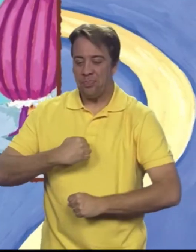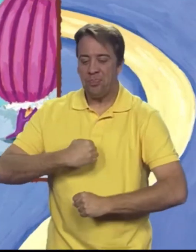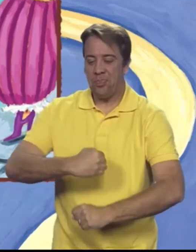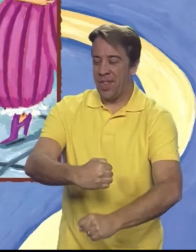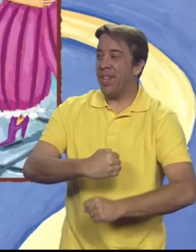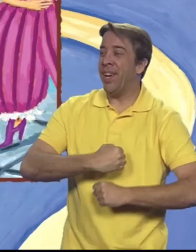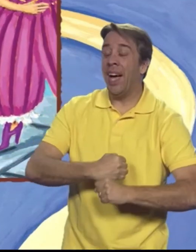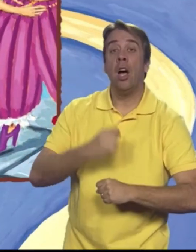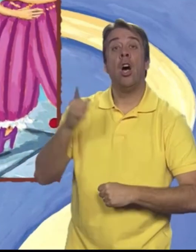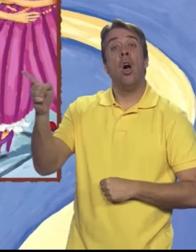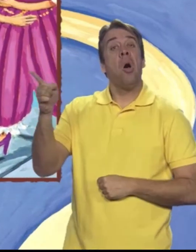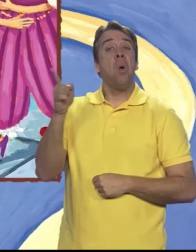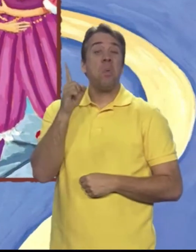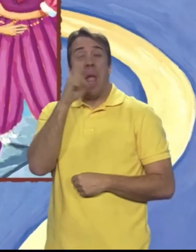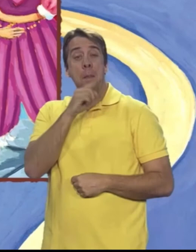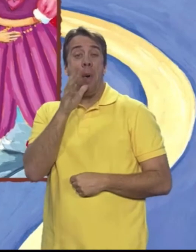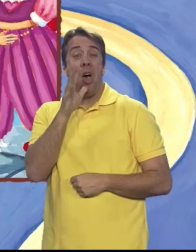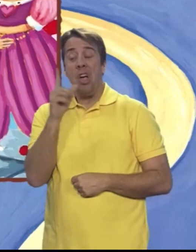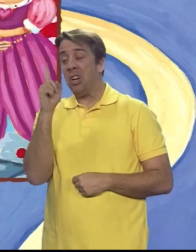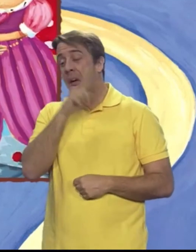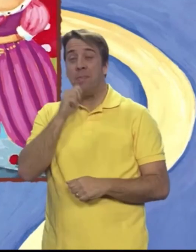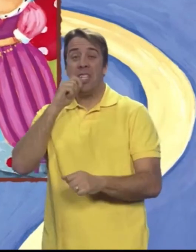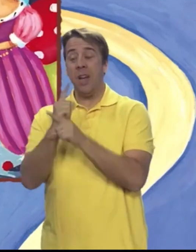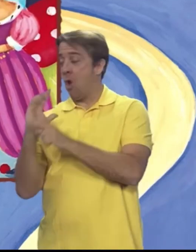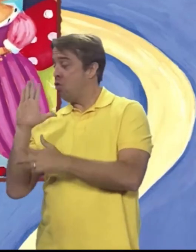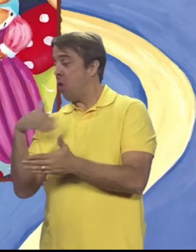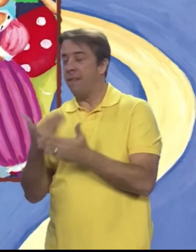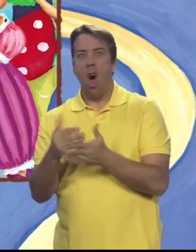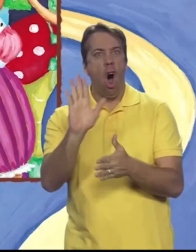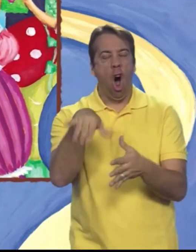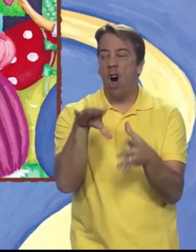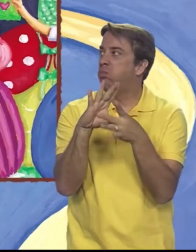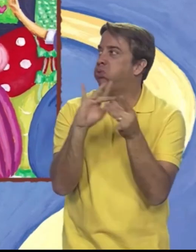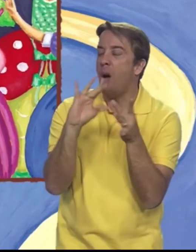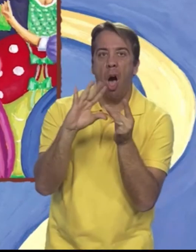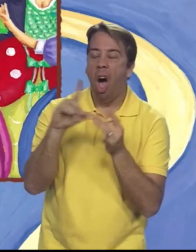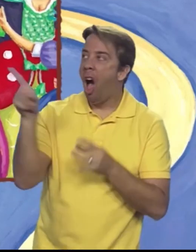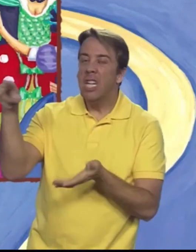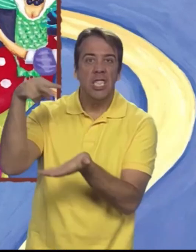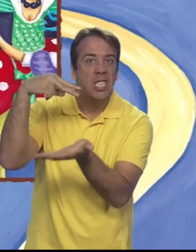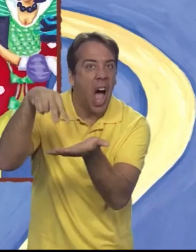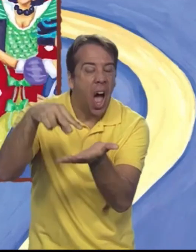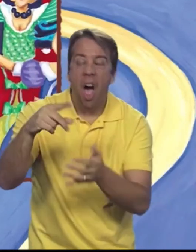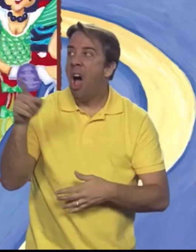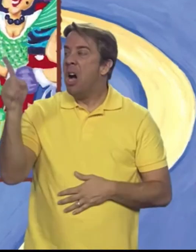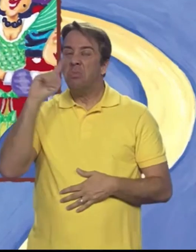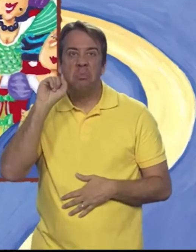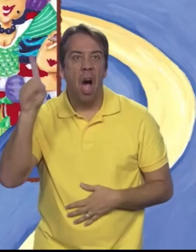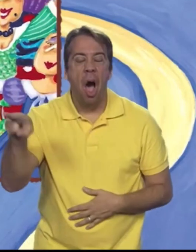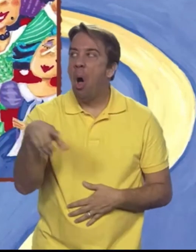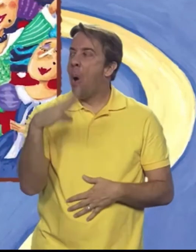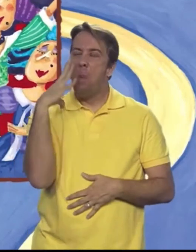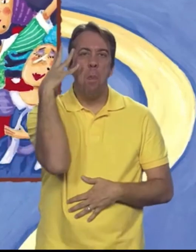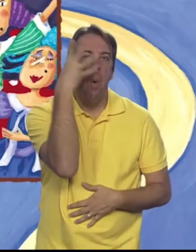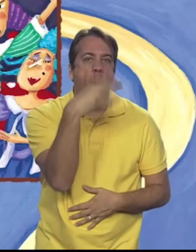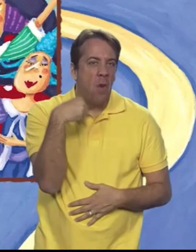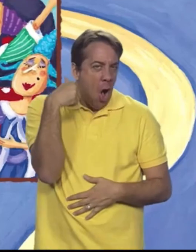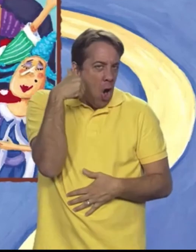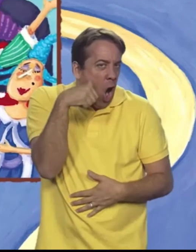time and time again of the beautiful princess, who had kept the prince talking and dancing, but who had suddenly disappeared